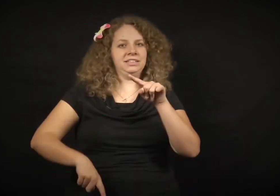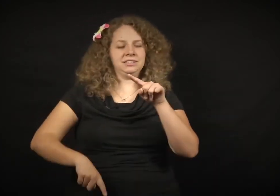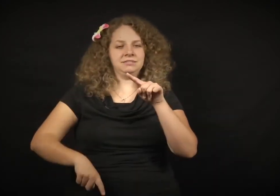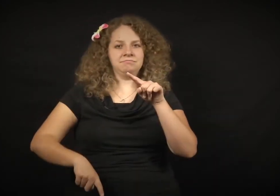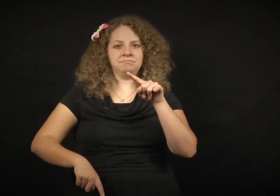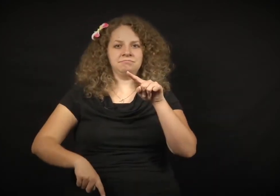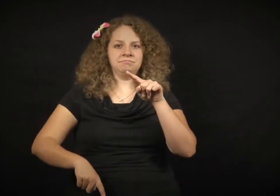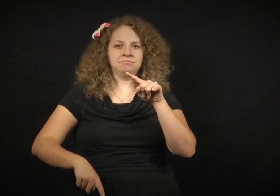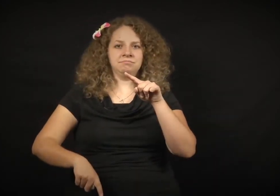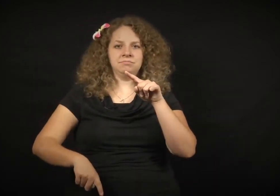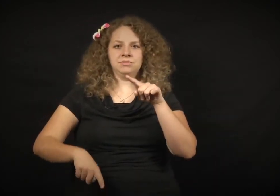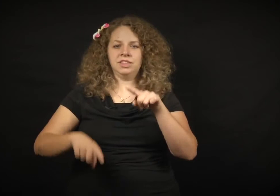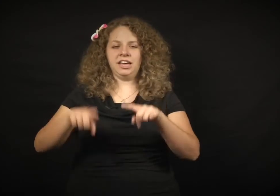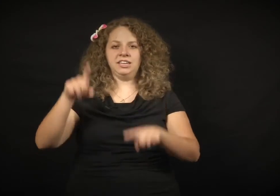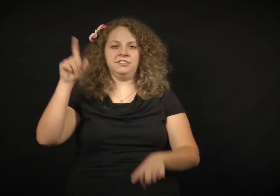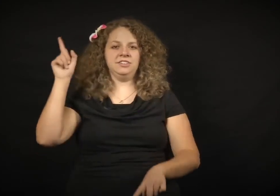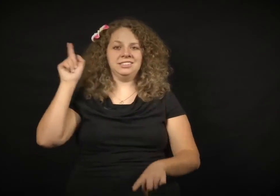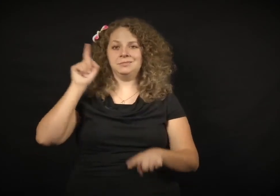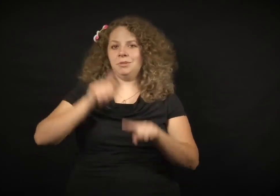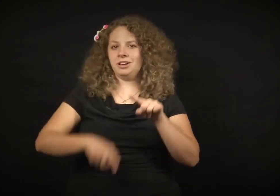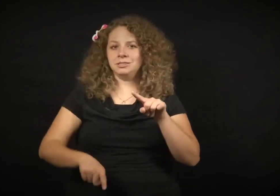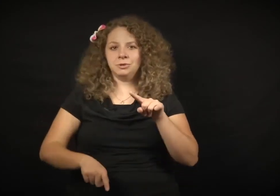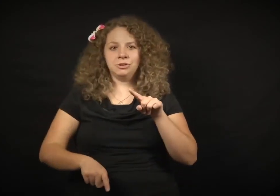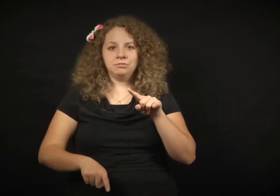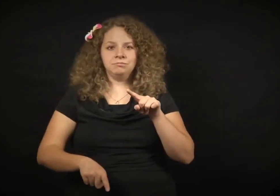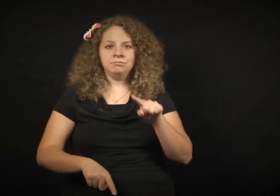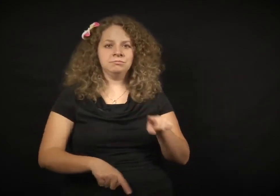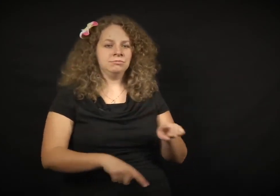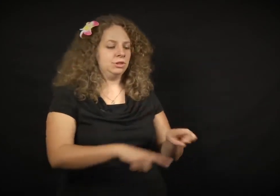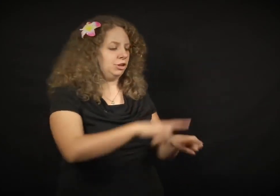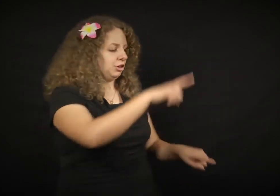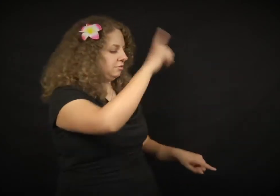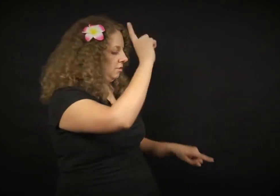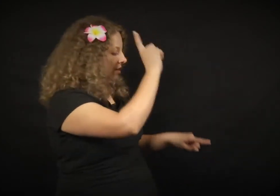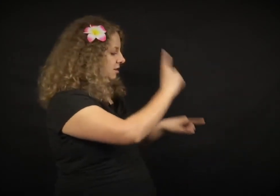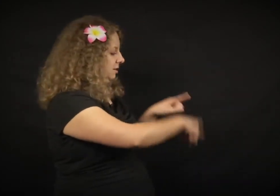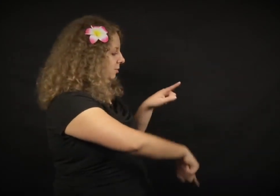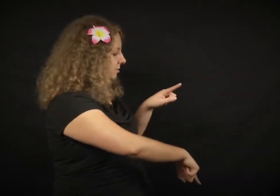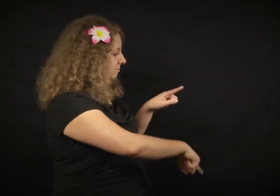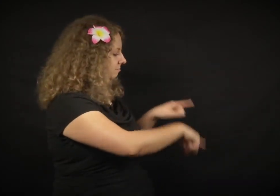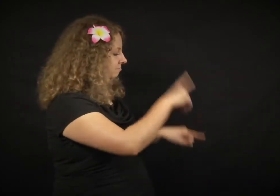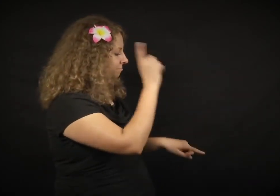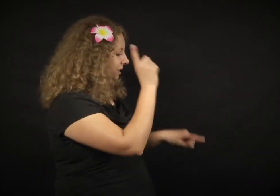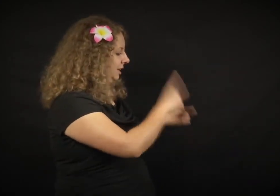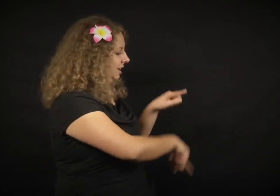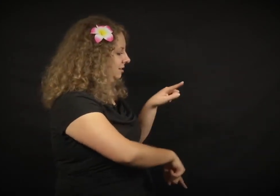Can't. The idea of it's impossible, you're unable, can't.